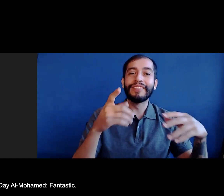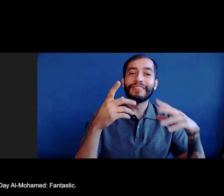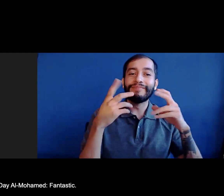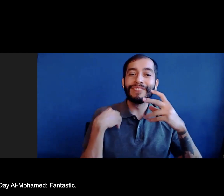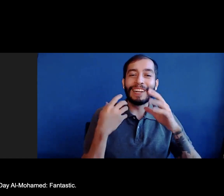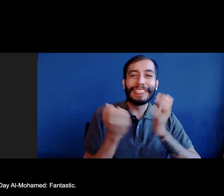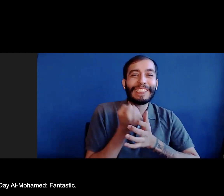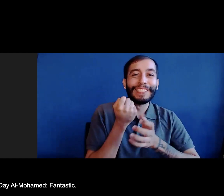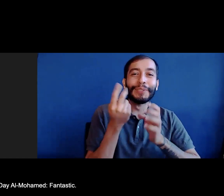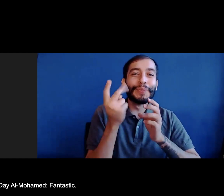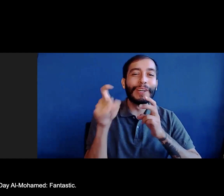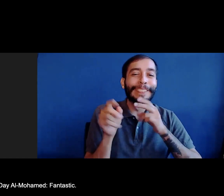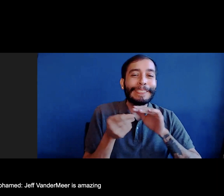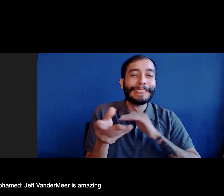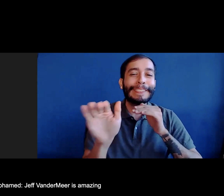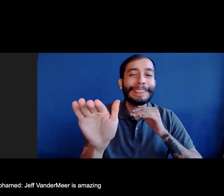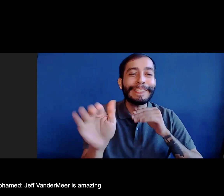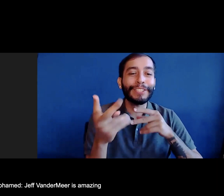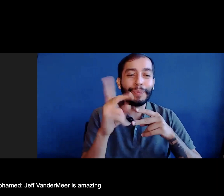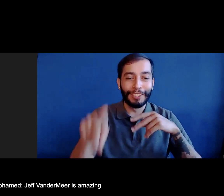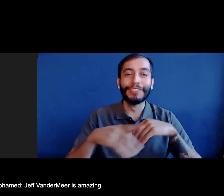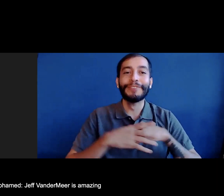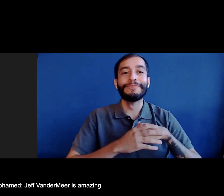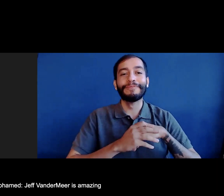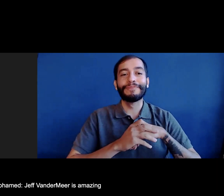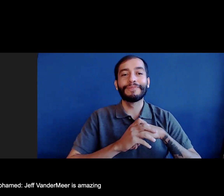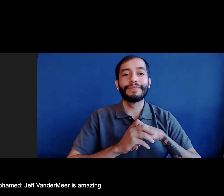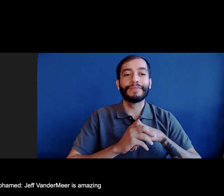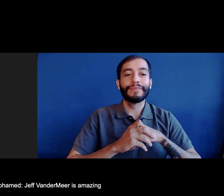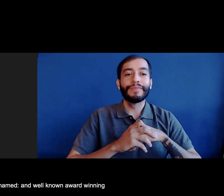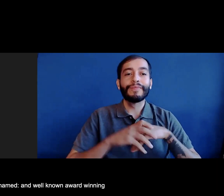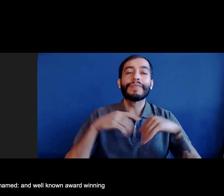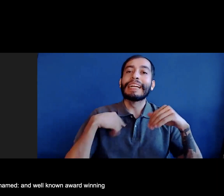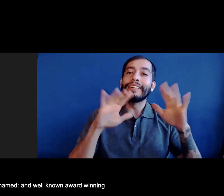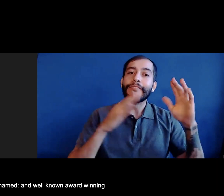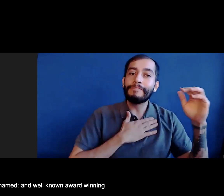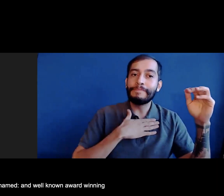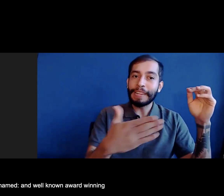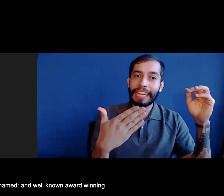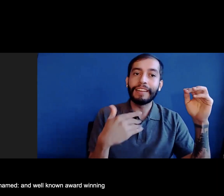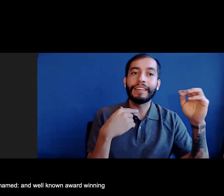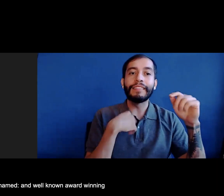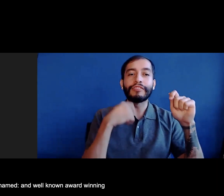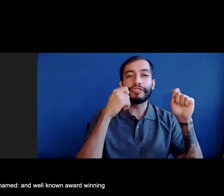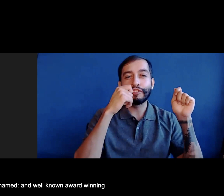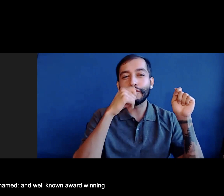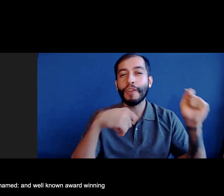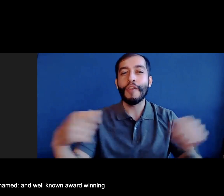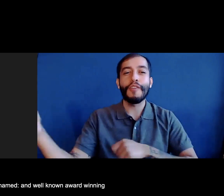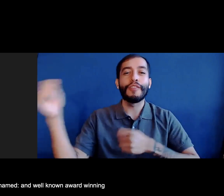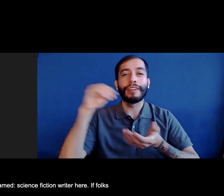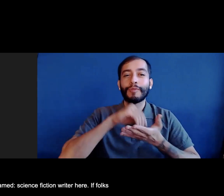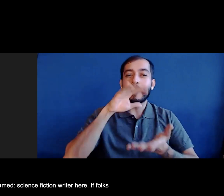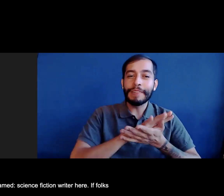things because I'll admit I've started as I'm a documentary filmmaker. So one of the and yours is kind of a very